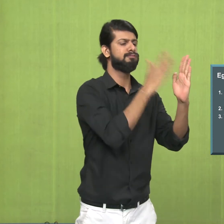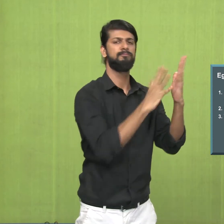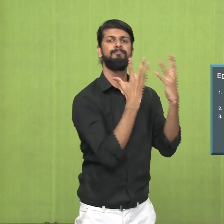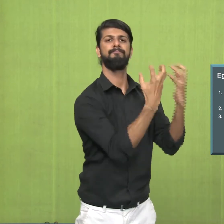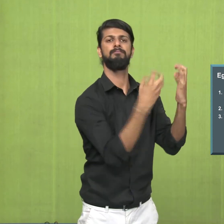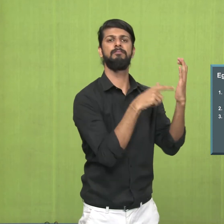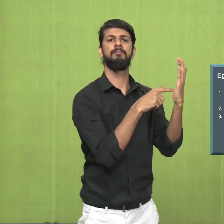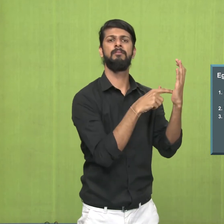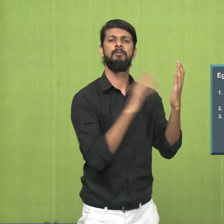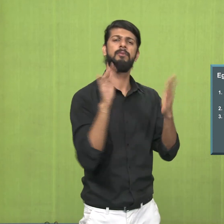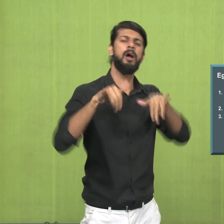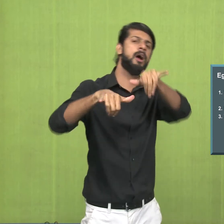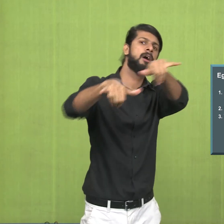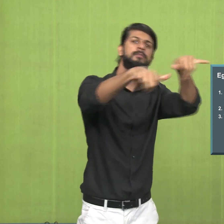egg tempera was one of the most common form.